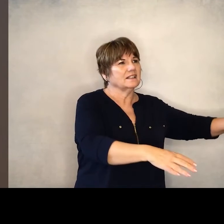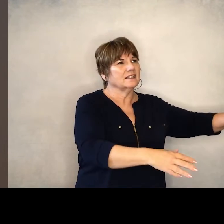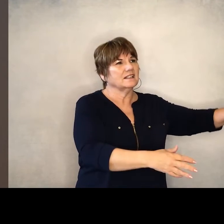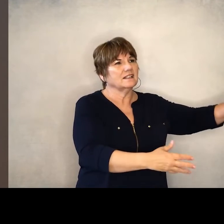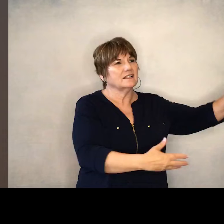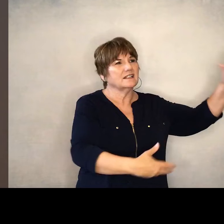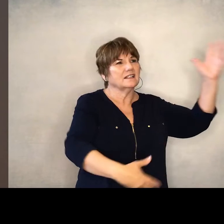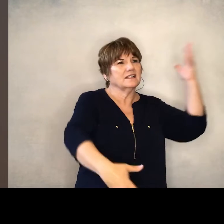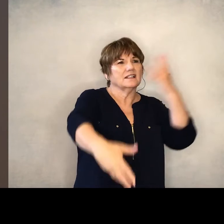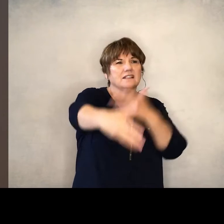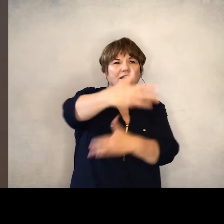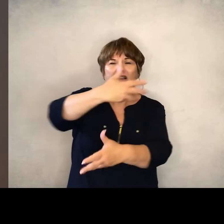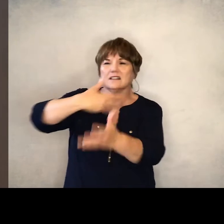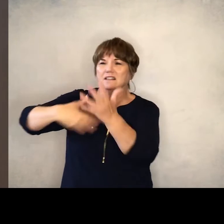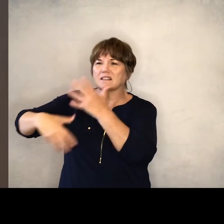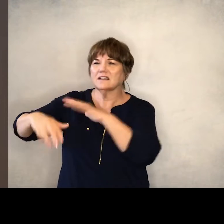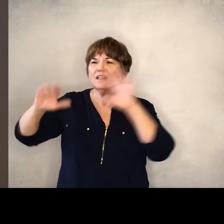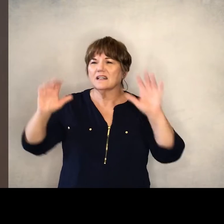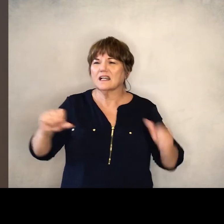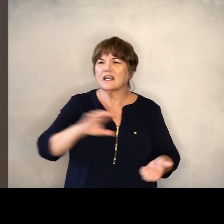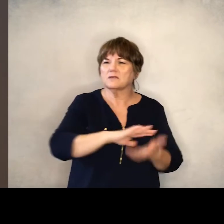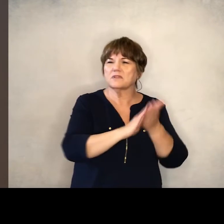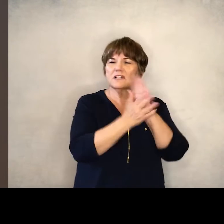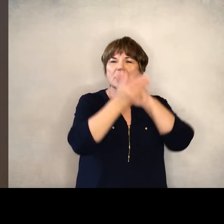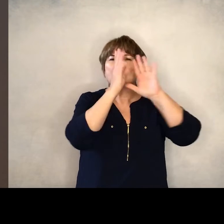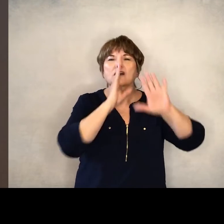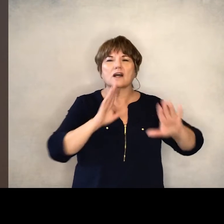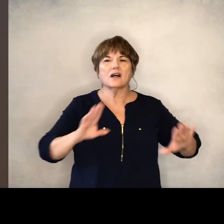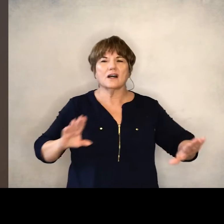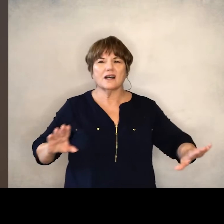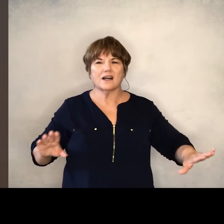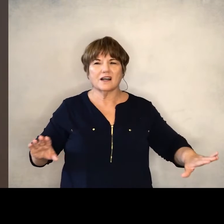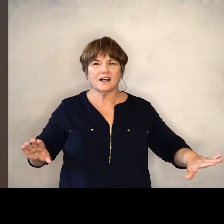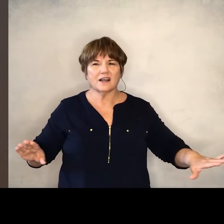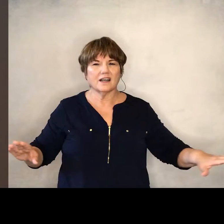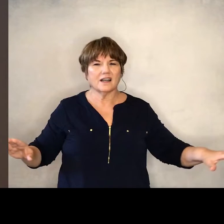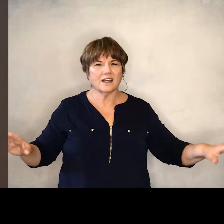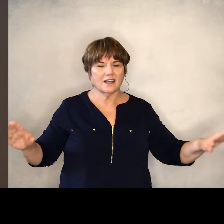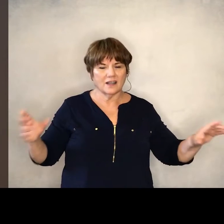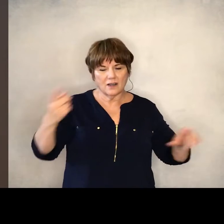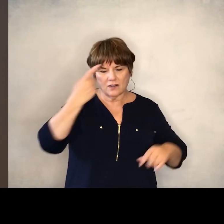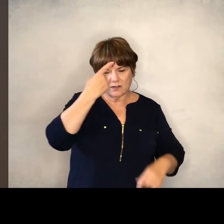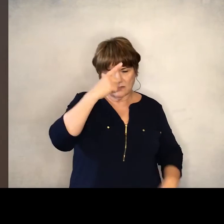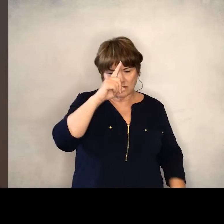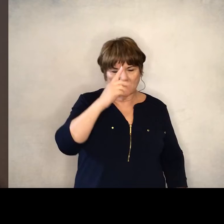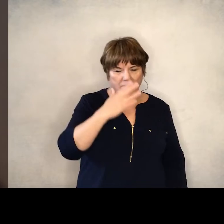stirred can be calmed and broken for my regard.